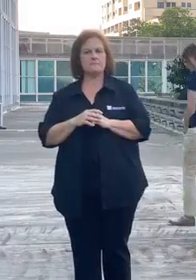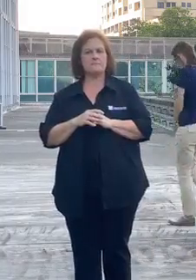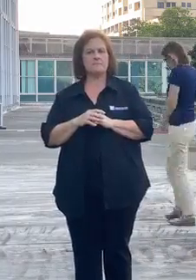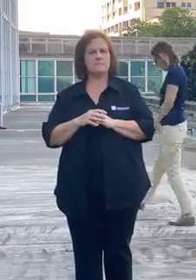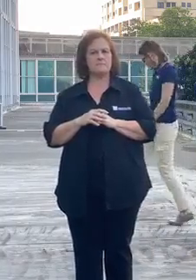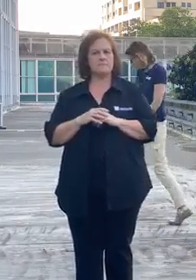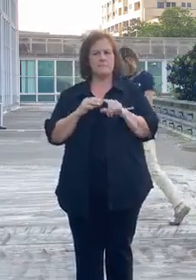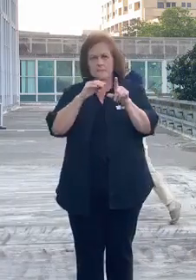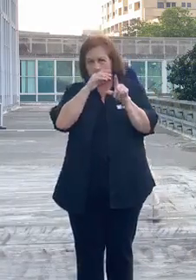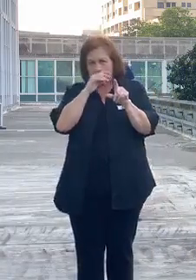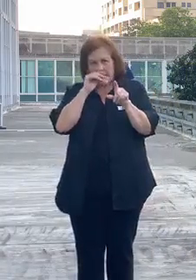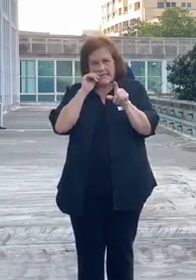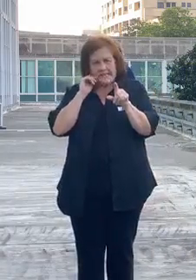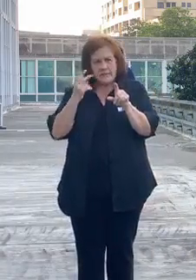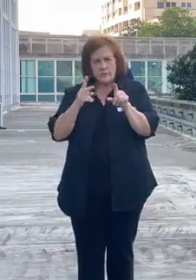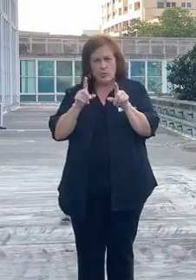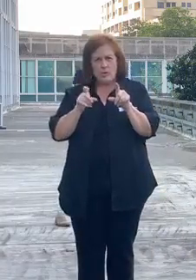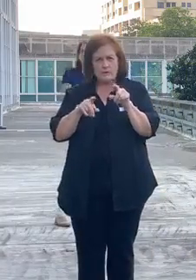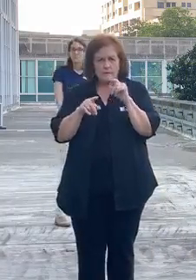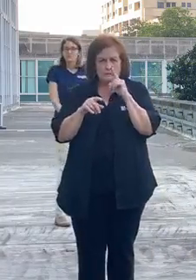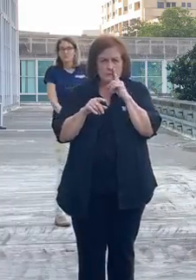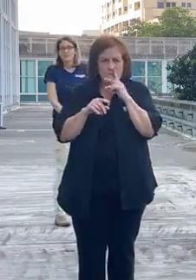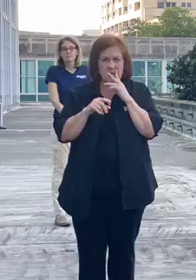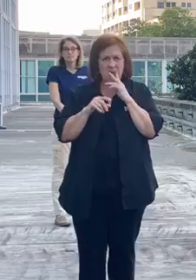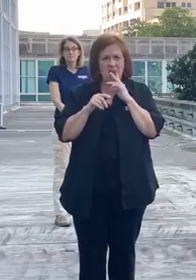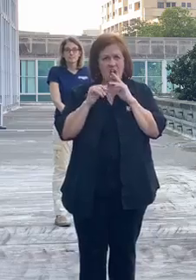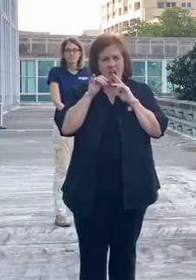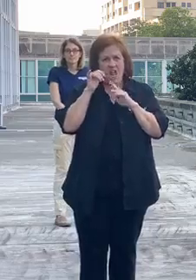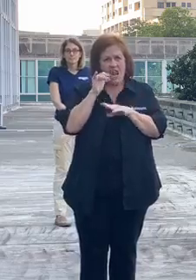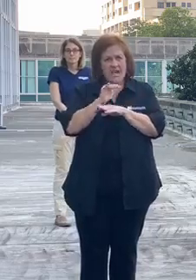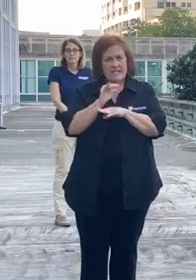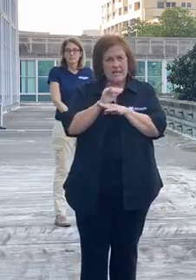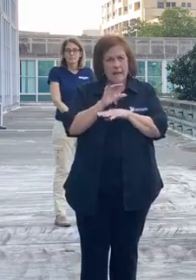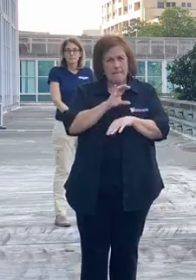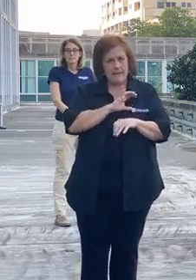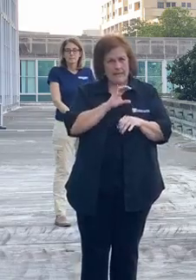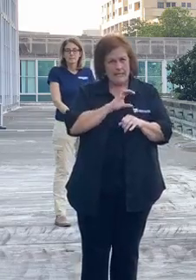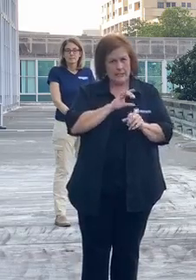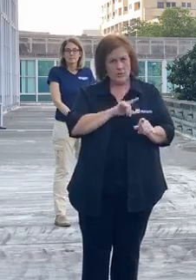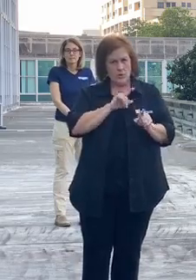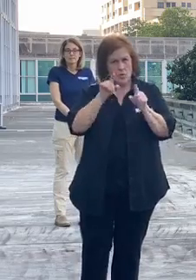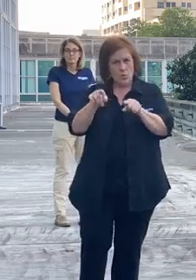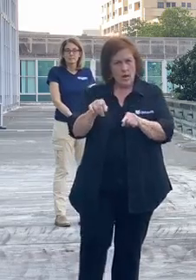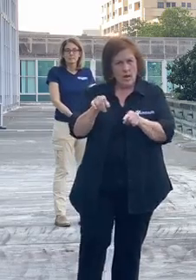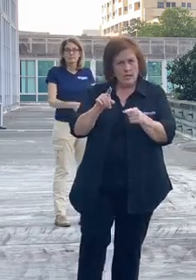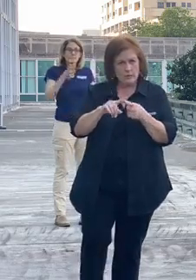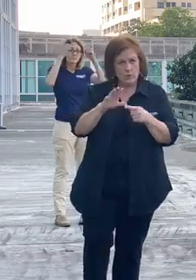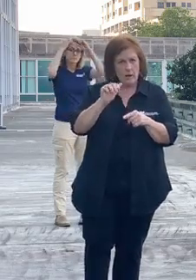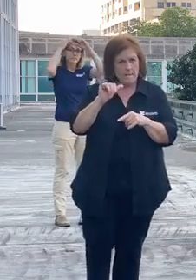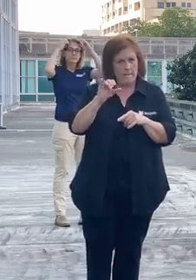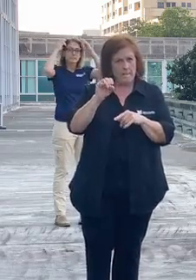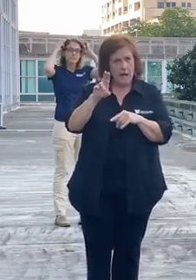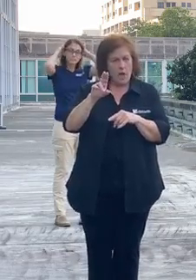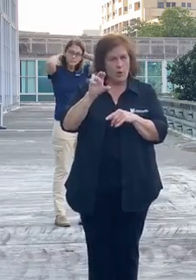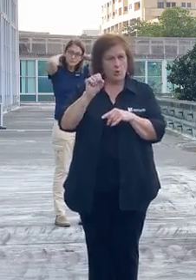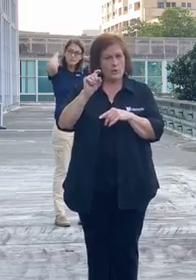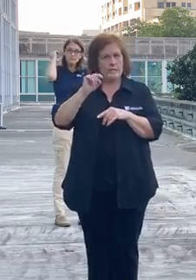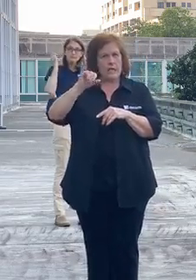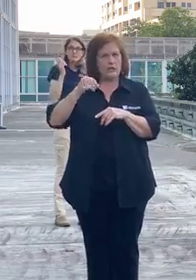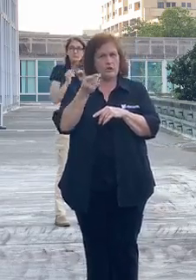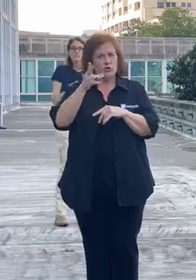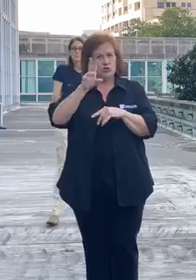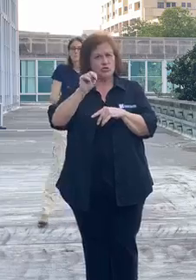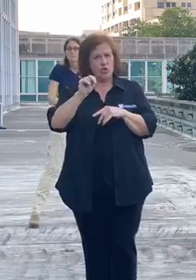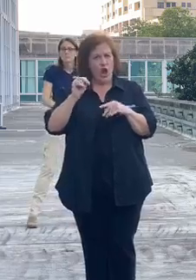you. Foxy? 2 questions, Madam Mayor. Last night, police responded in Bayou St. John's. People gathered along the